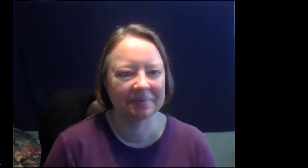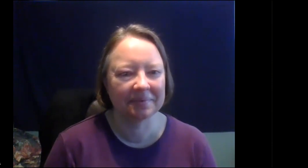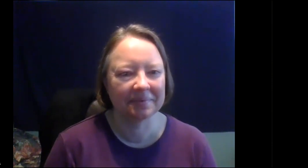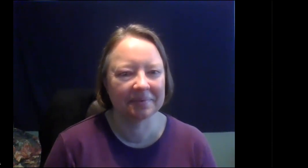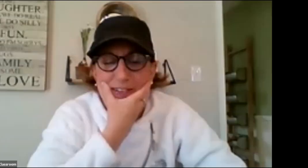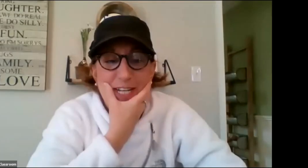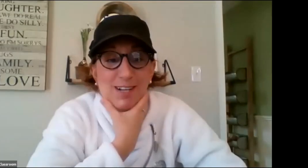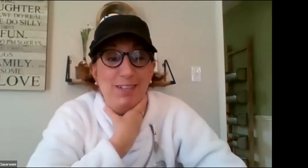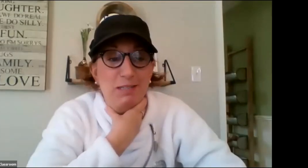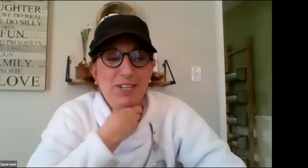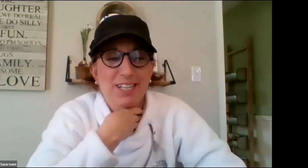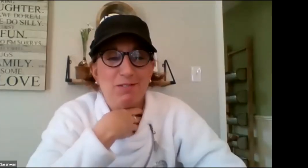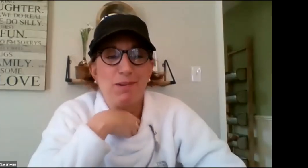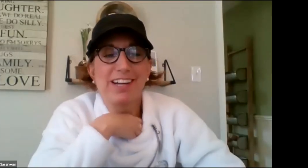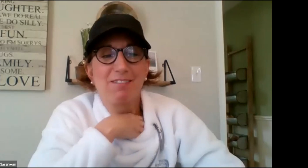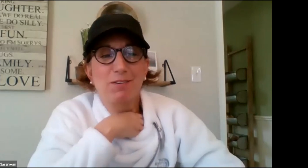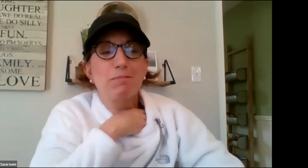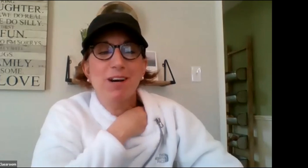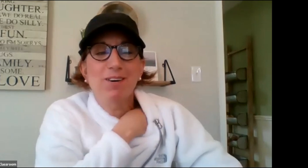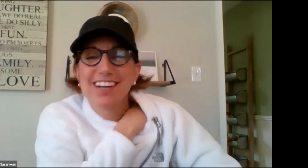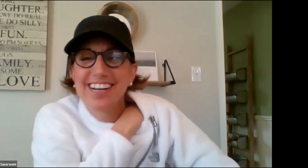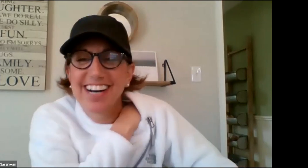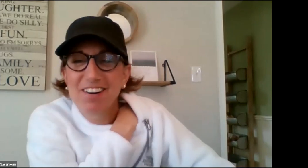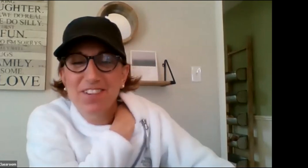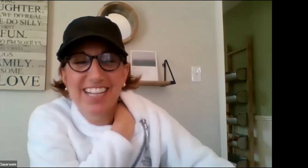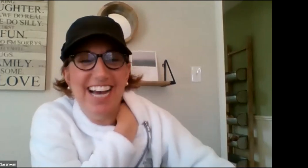I don't have a ton of experience with the breakout room, so. Gotcha.